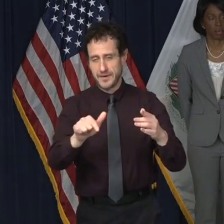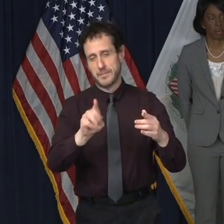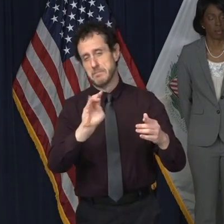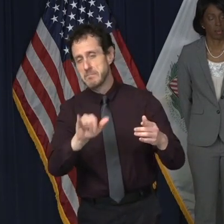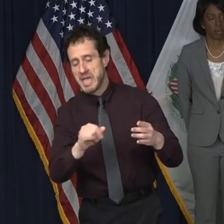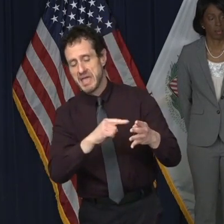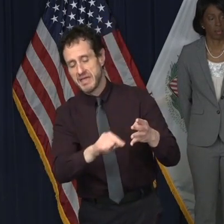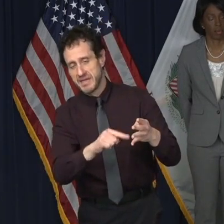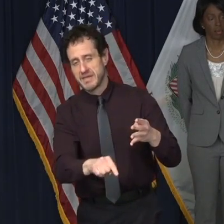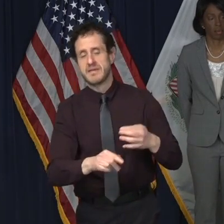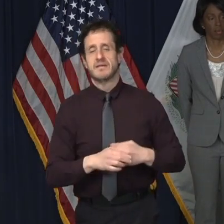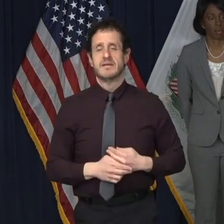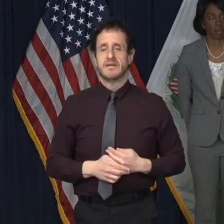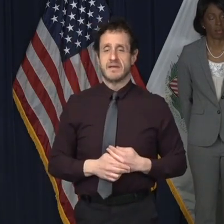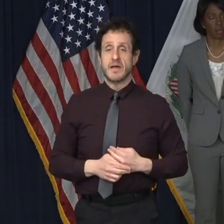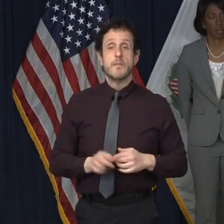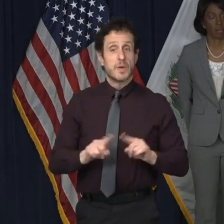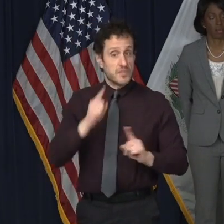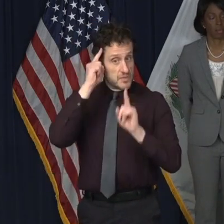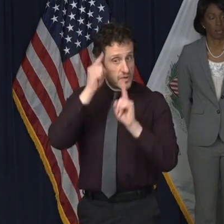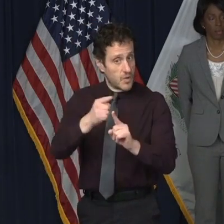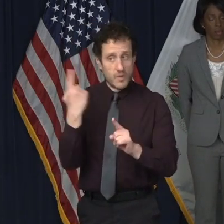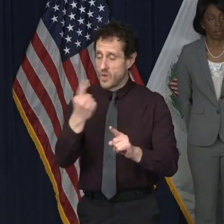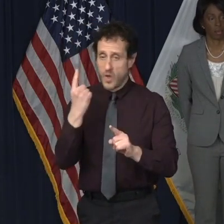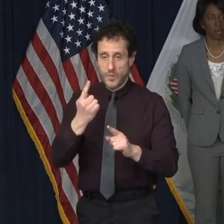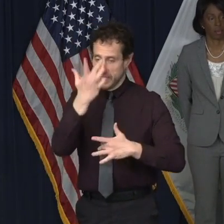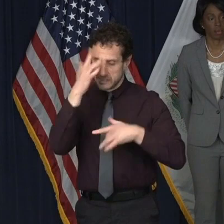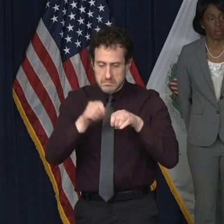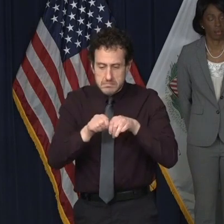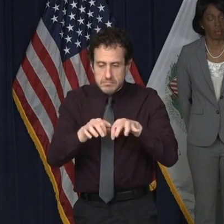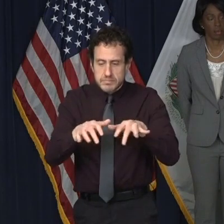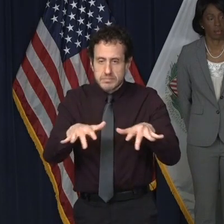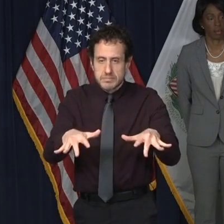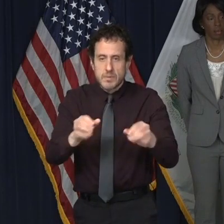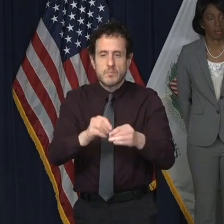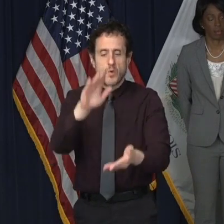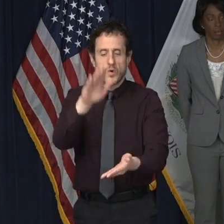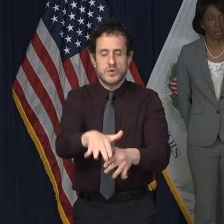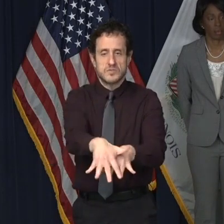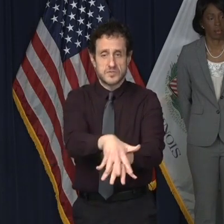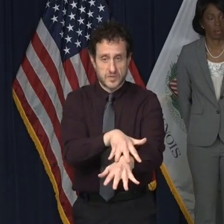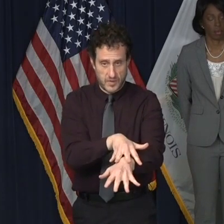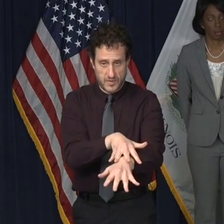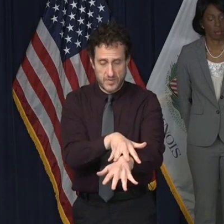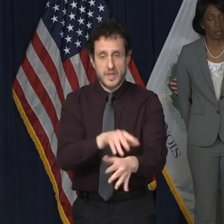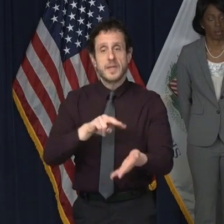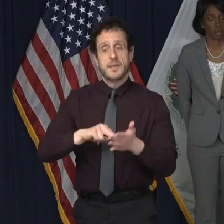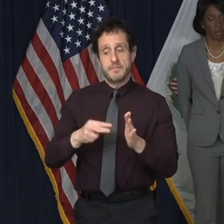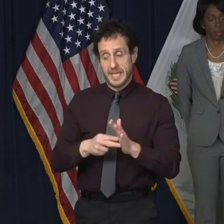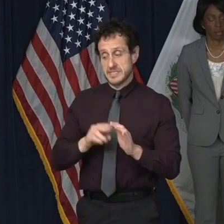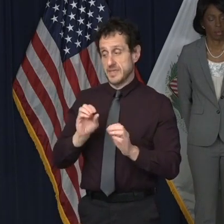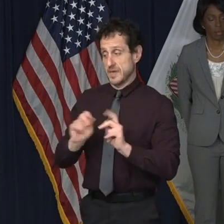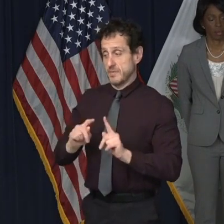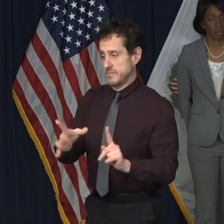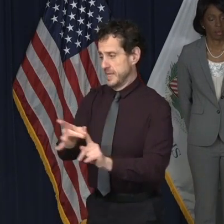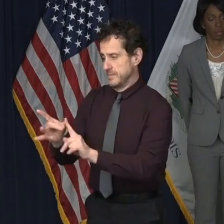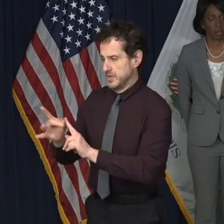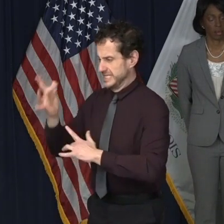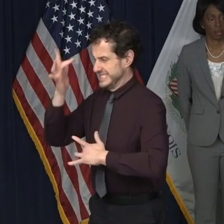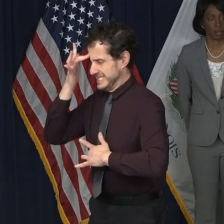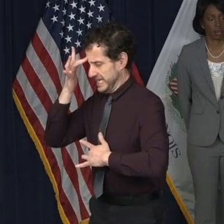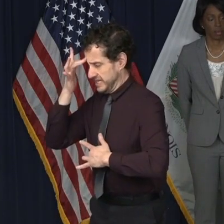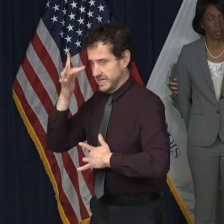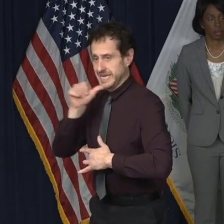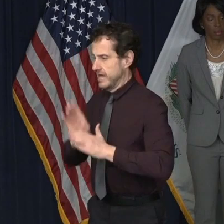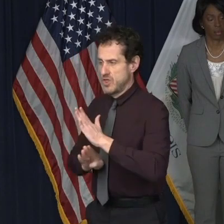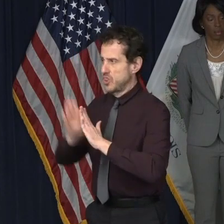do: slow down the rate of transmission, which leads to a slower rate of increase over a longer period of time, hence